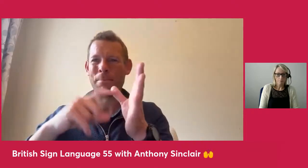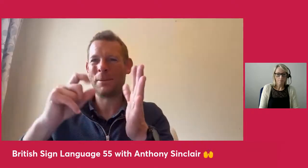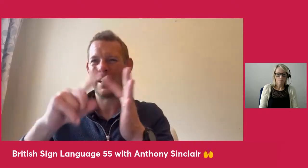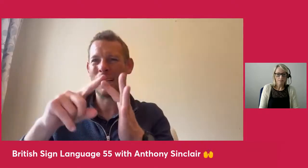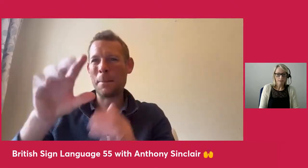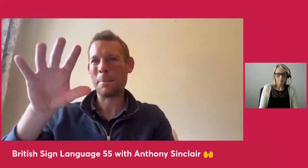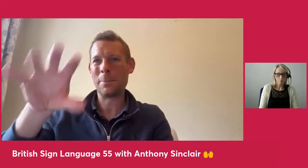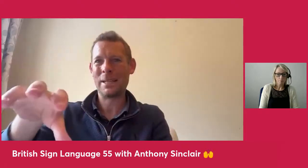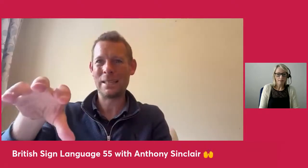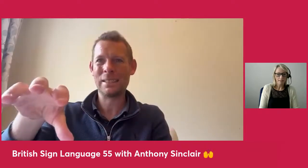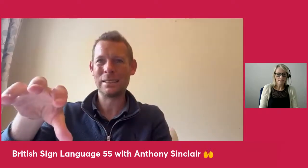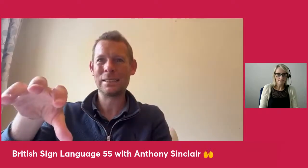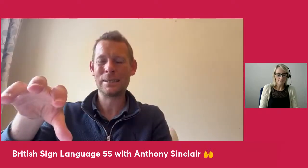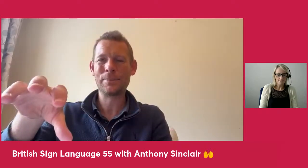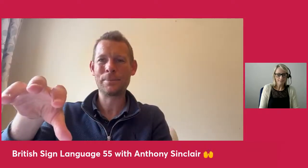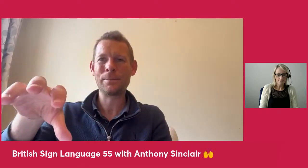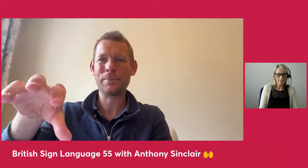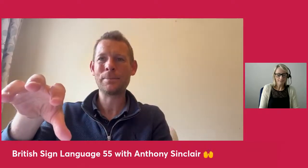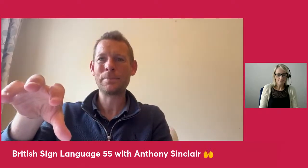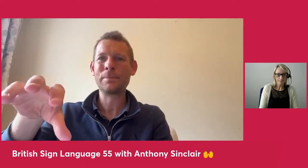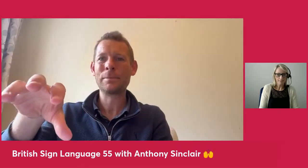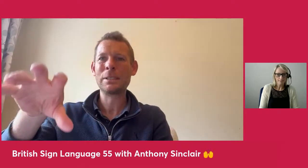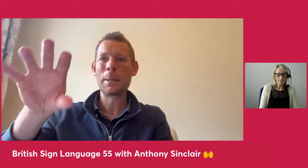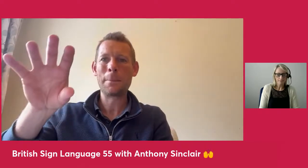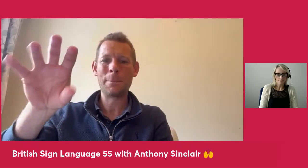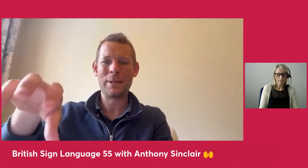And the sign for place,